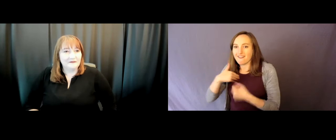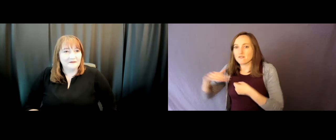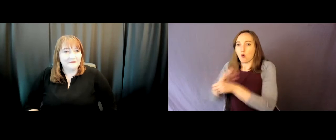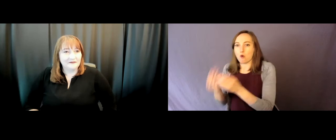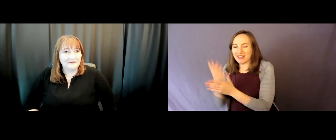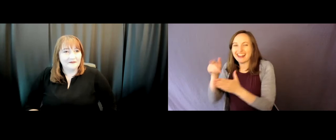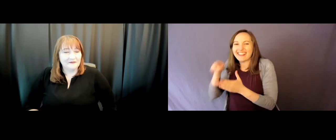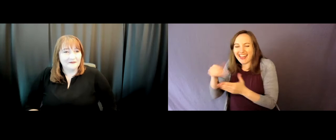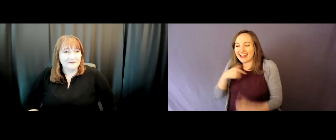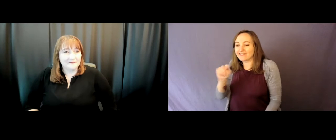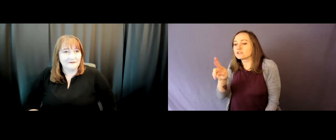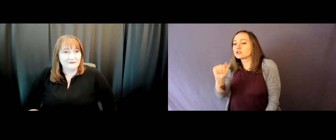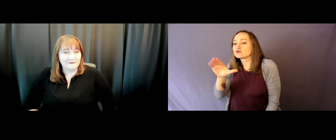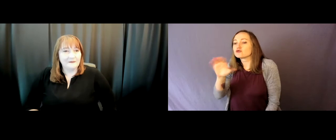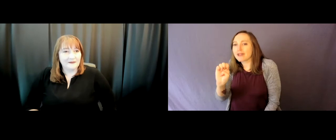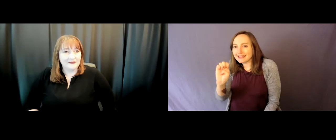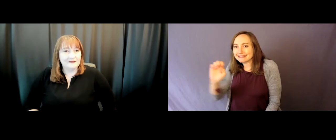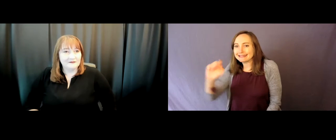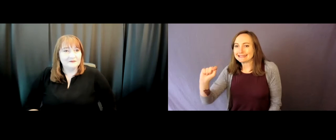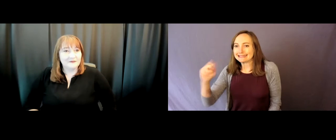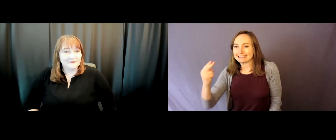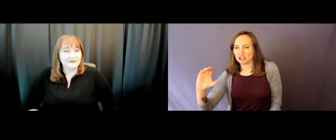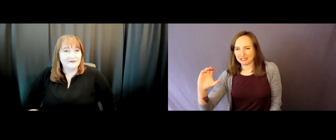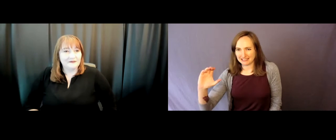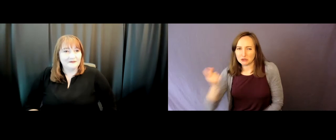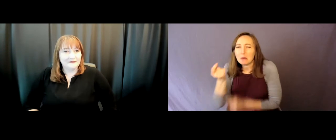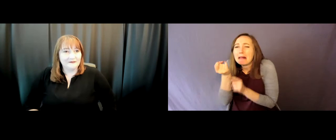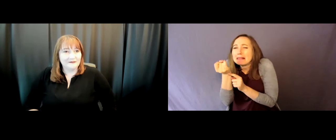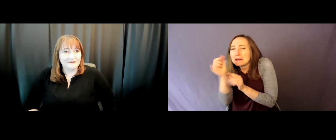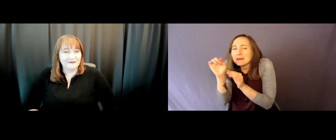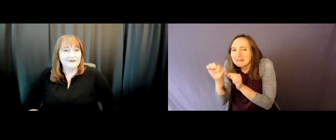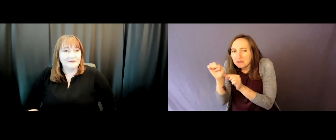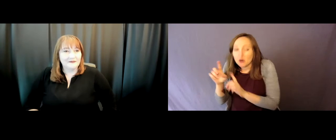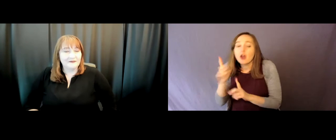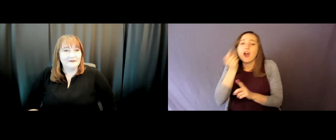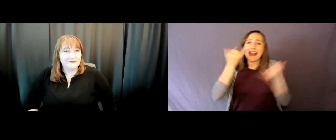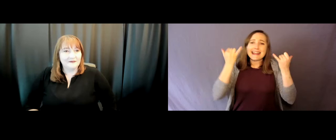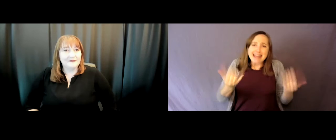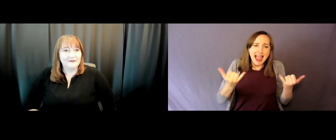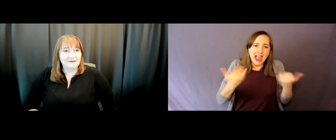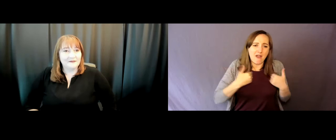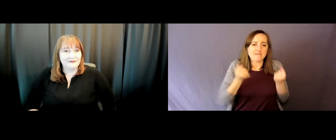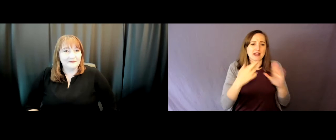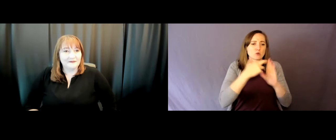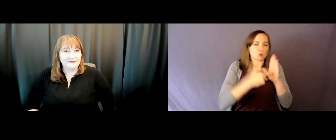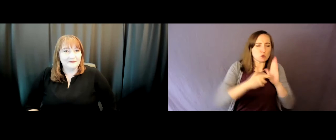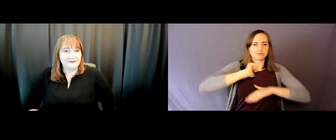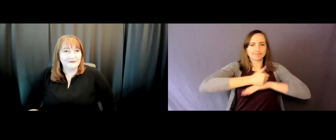does have the trace amounts of THC. Now, of course, there's so many regulations now that typically